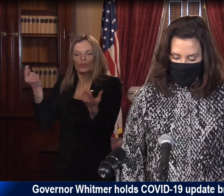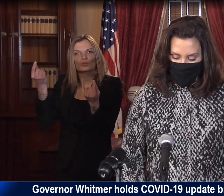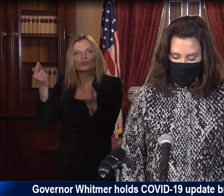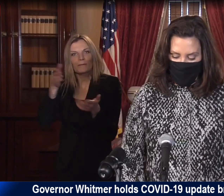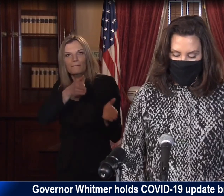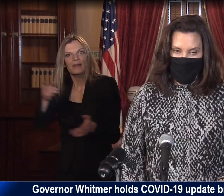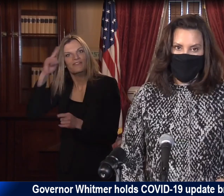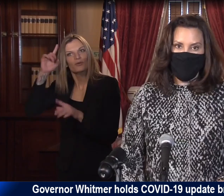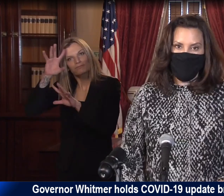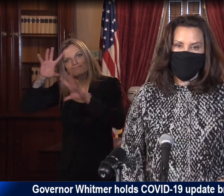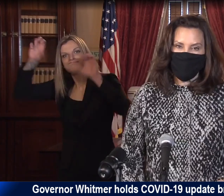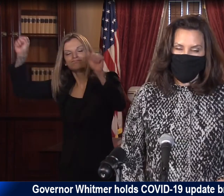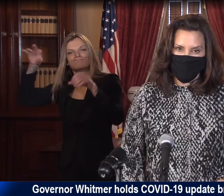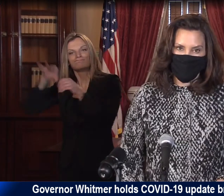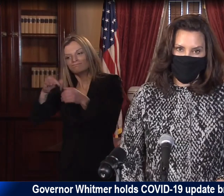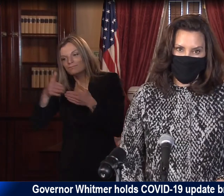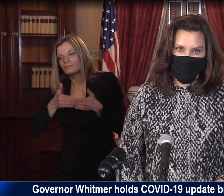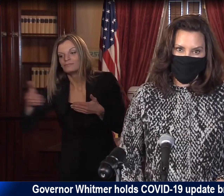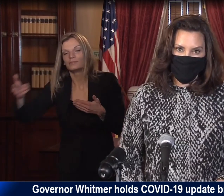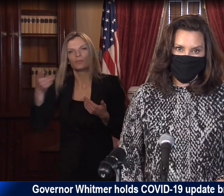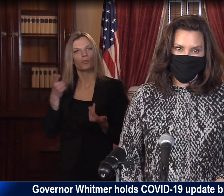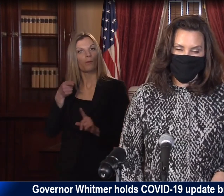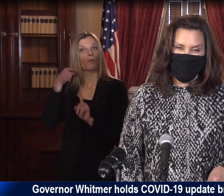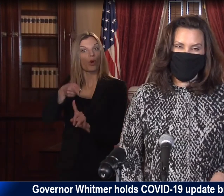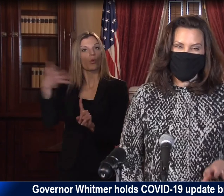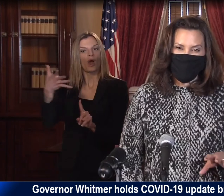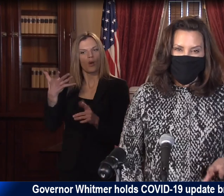level. 8 months ago,